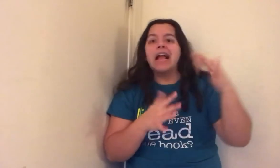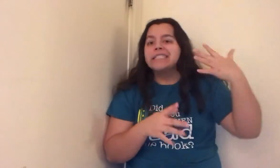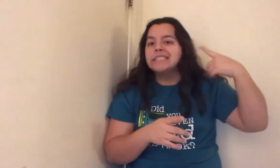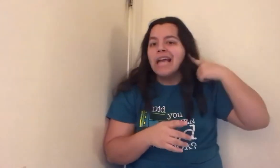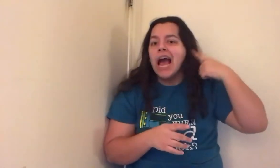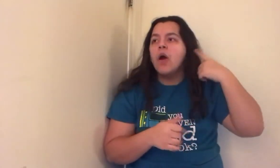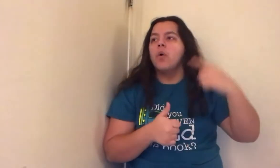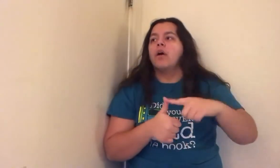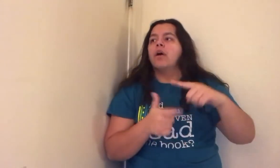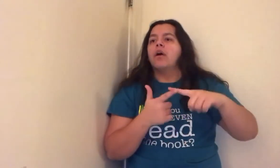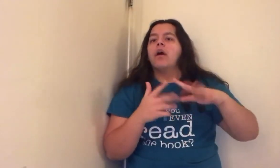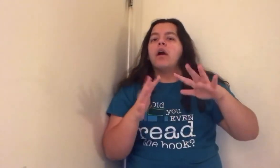the environment around you.